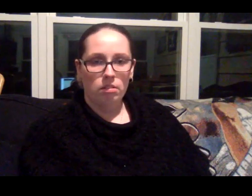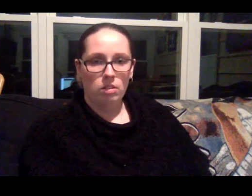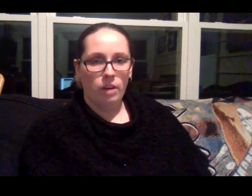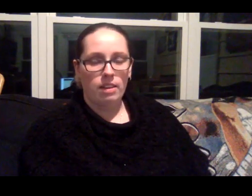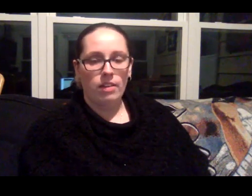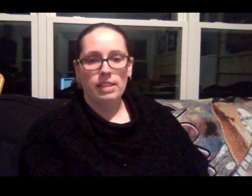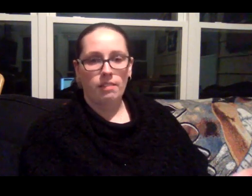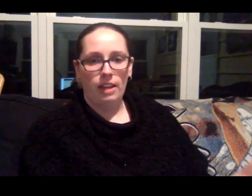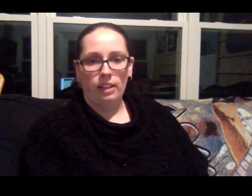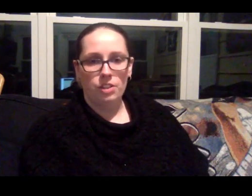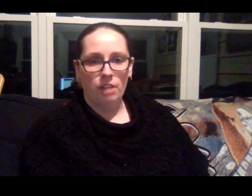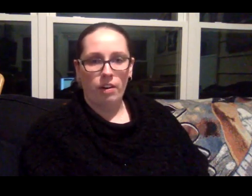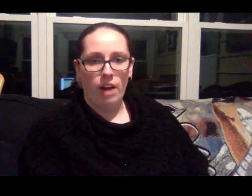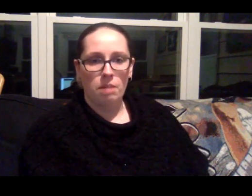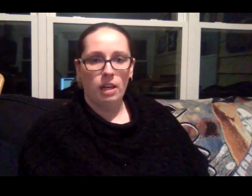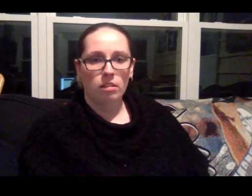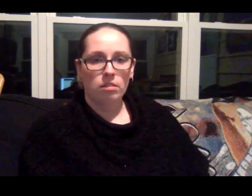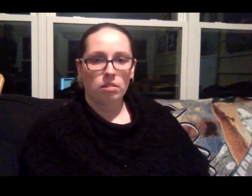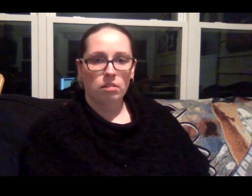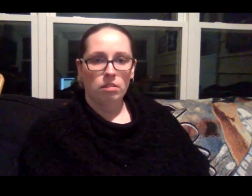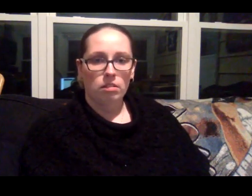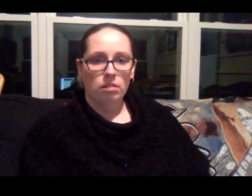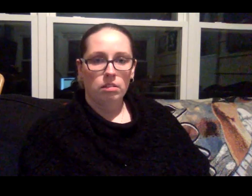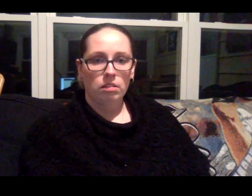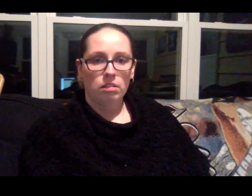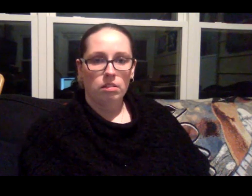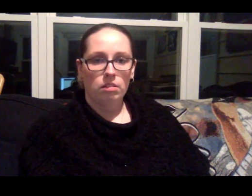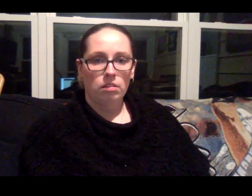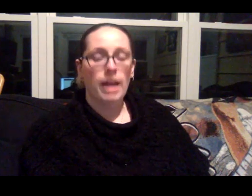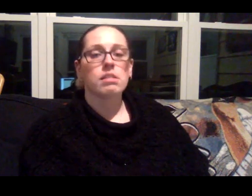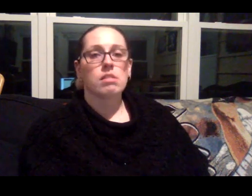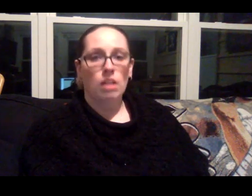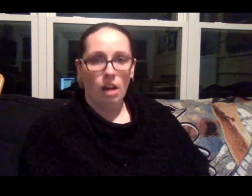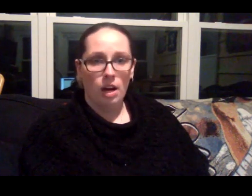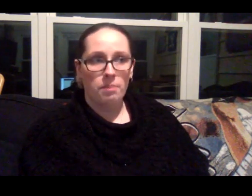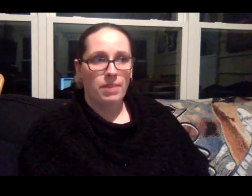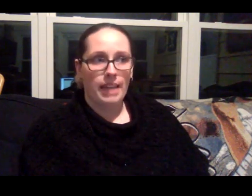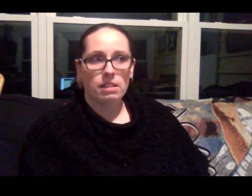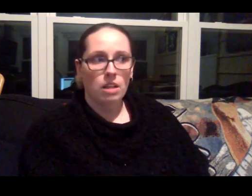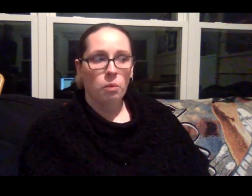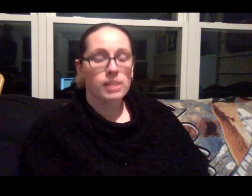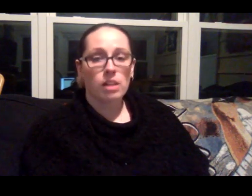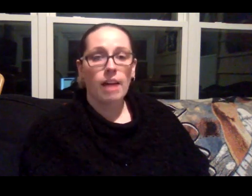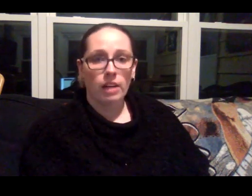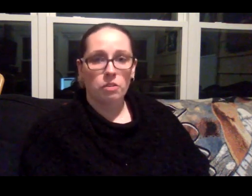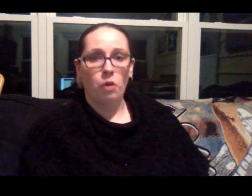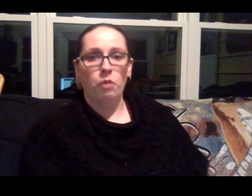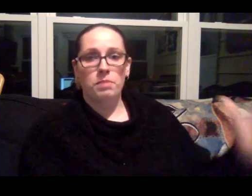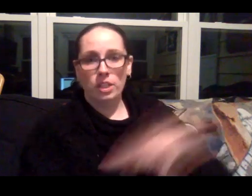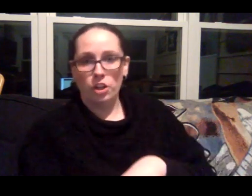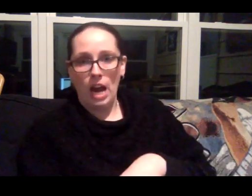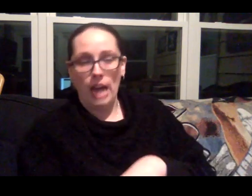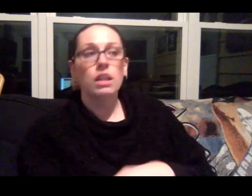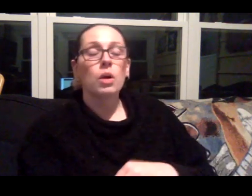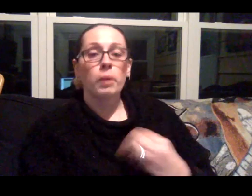Right. this is, yeah, this is even true of gen ed peers. Yes. Um, that's, we still have an, so